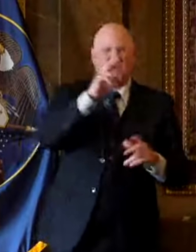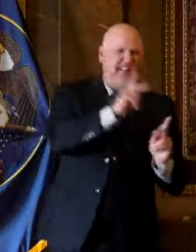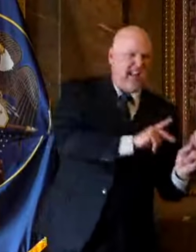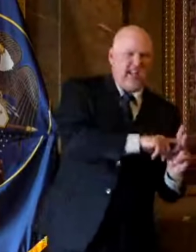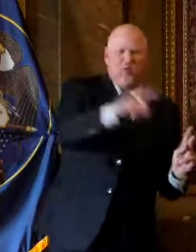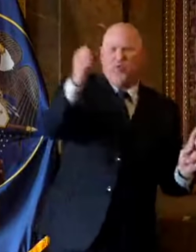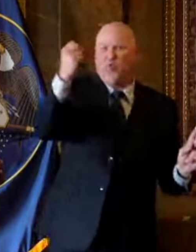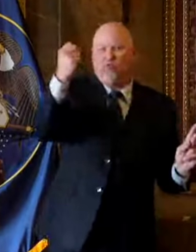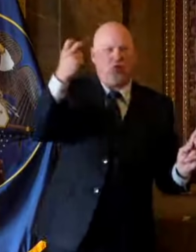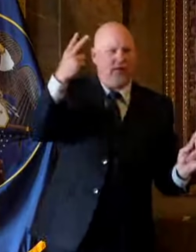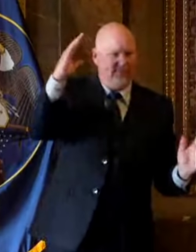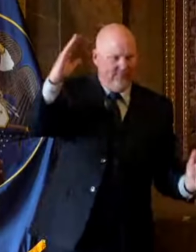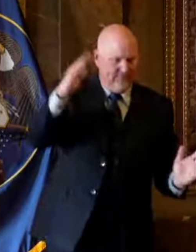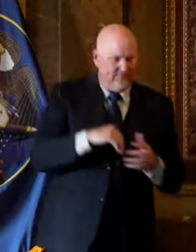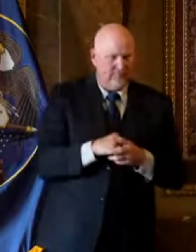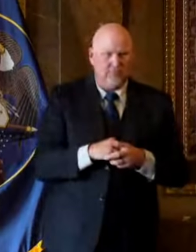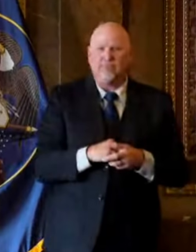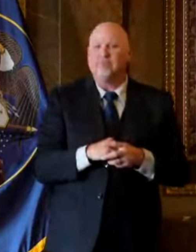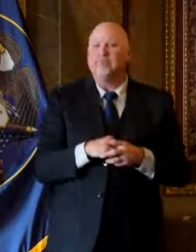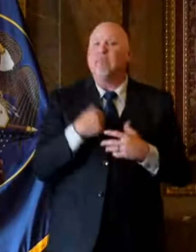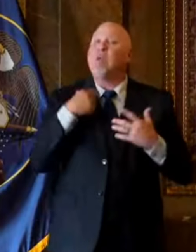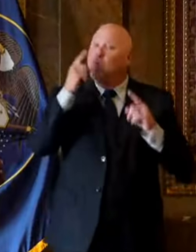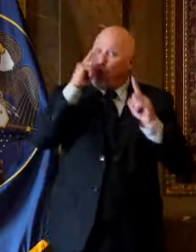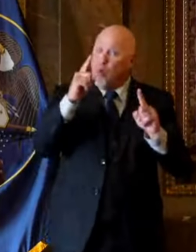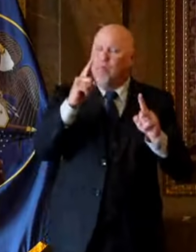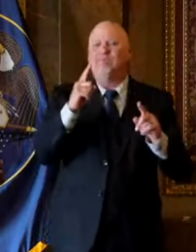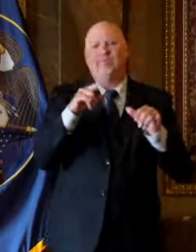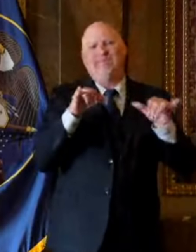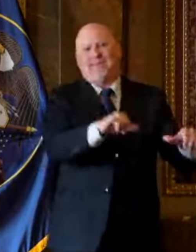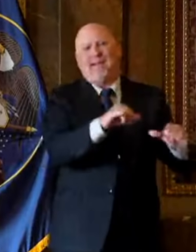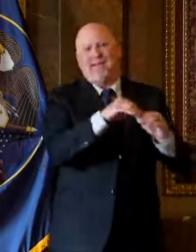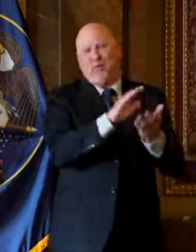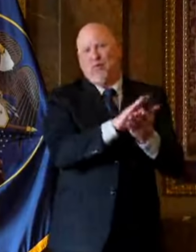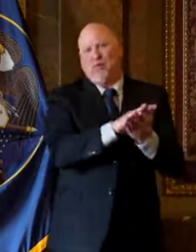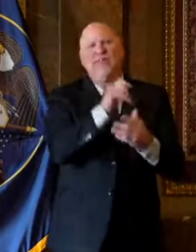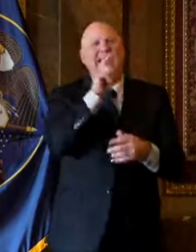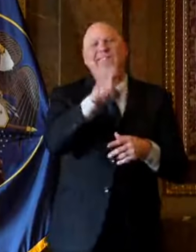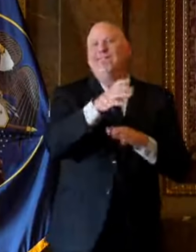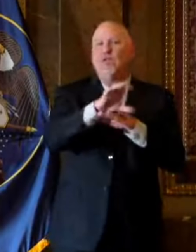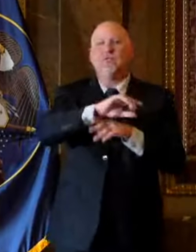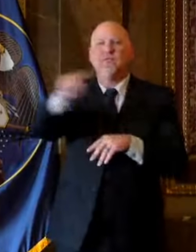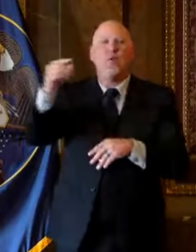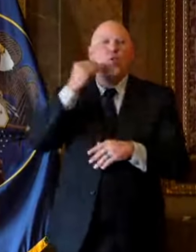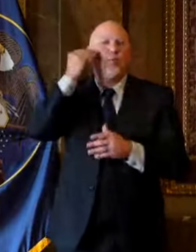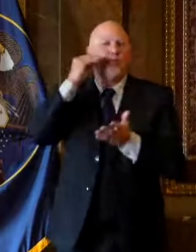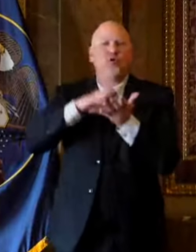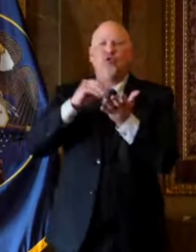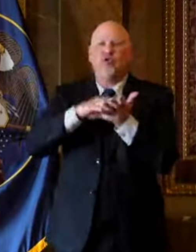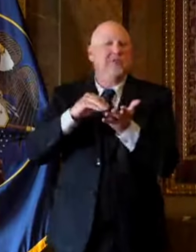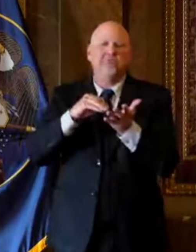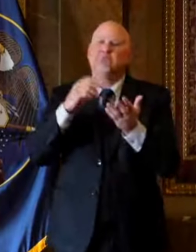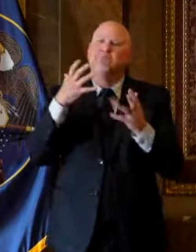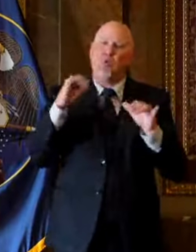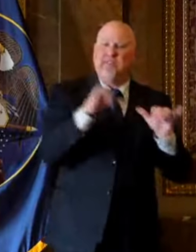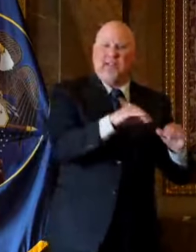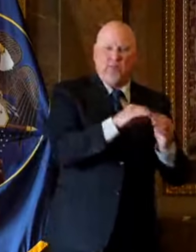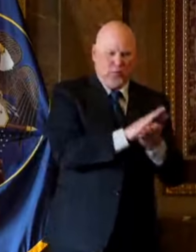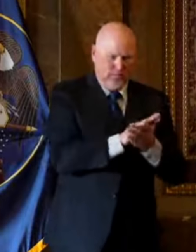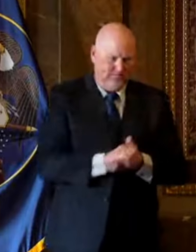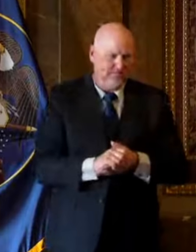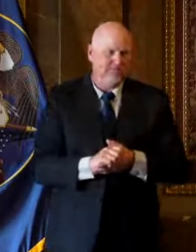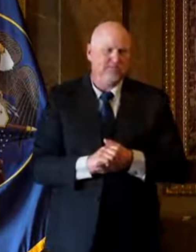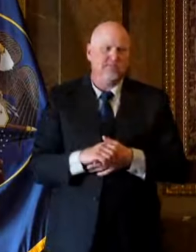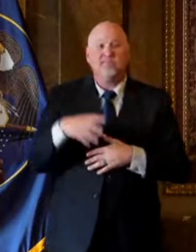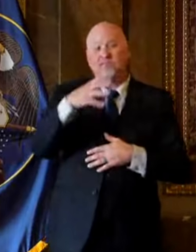school. Keep kids in school and do not disrupt their learning. And number two, protect the healthcare system. Keep